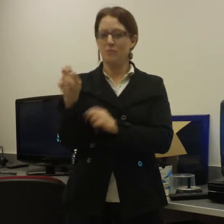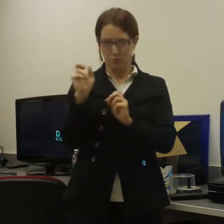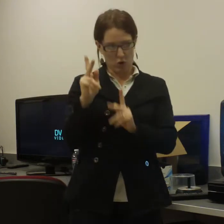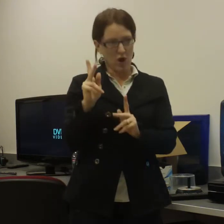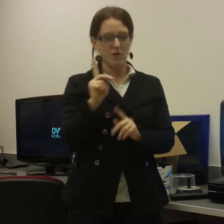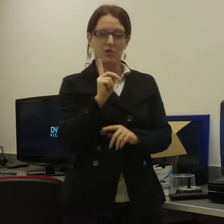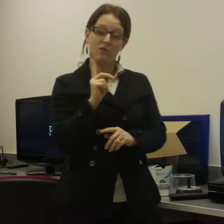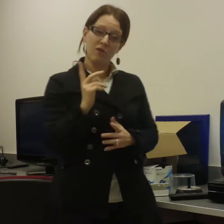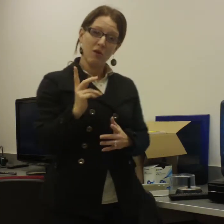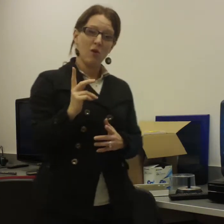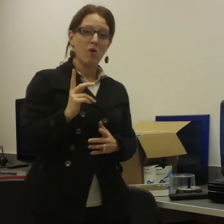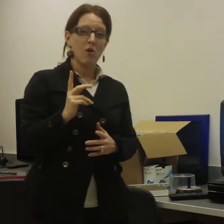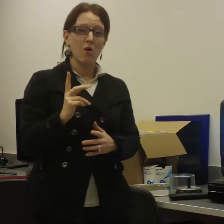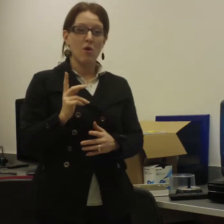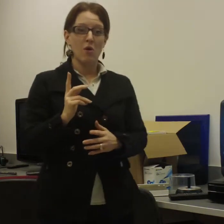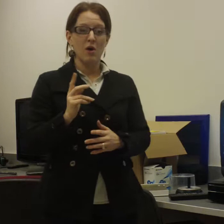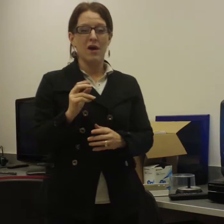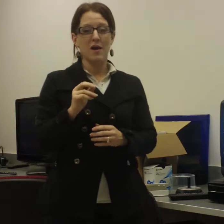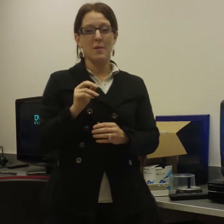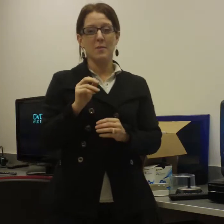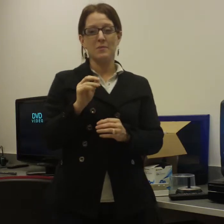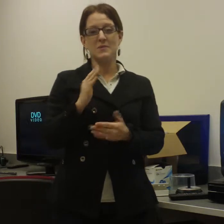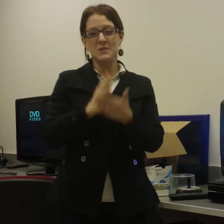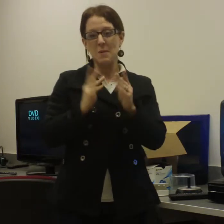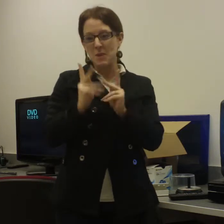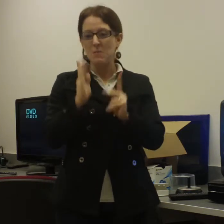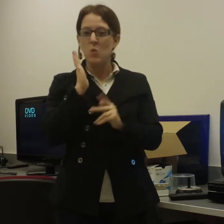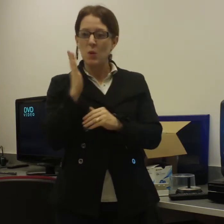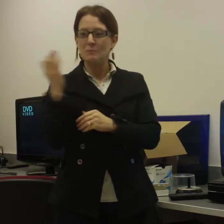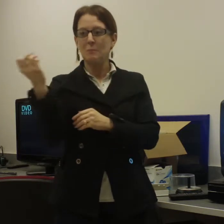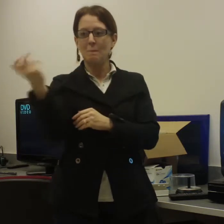people coming back to class during the course of the day. All right, so